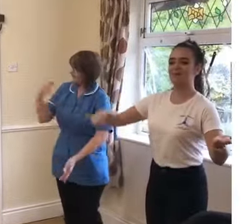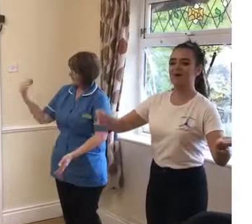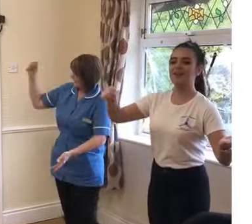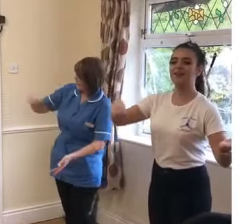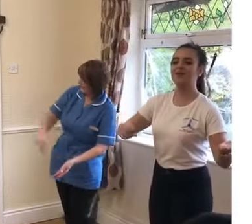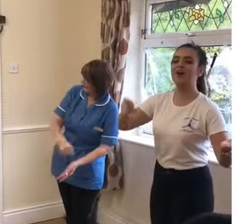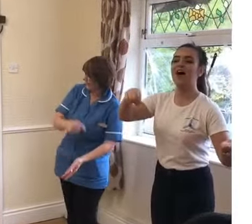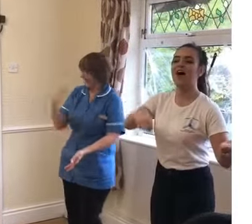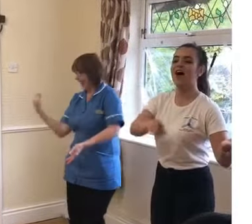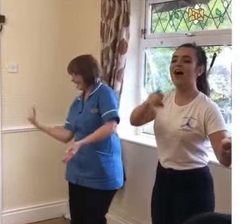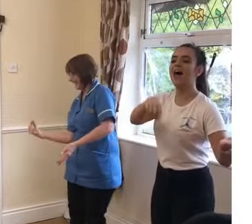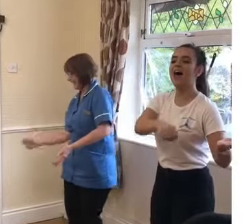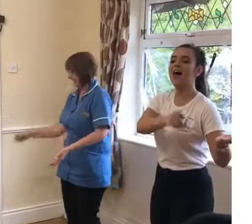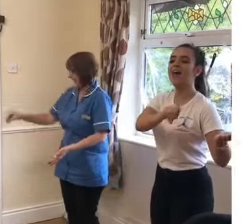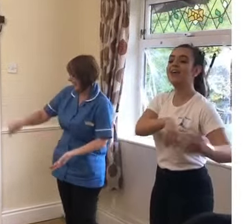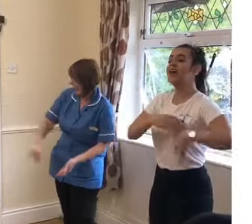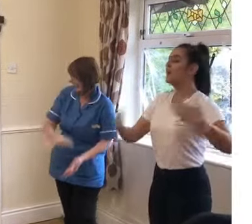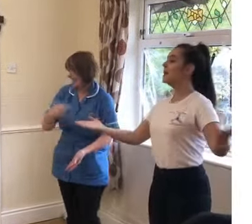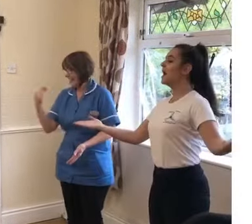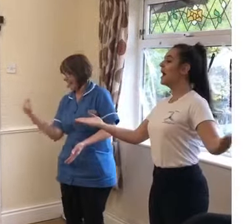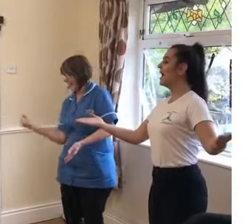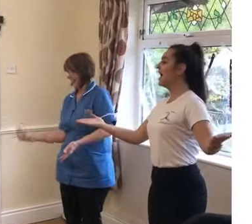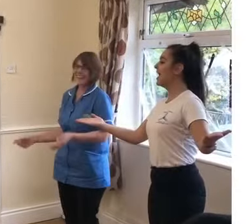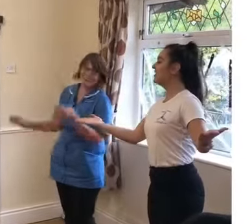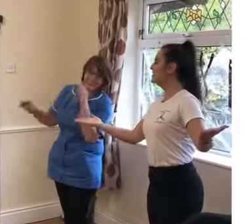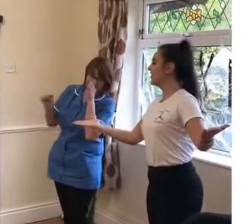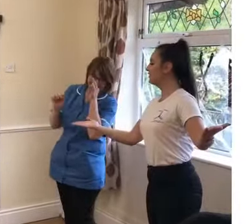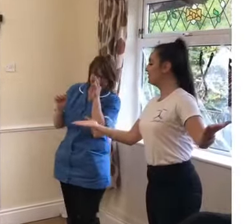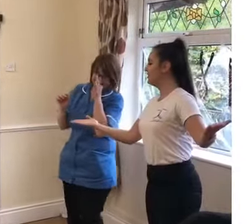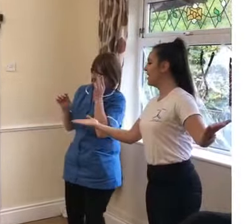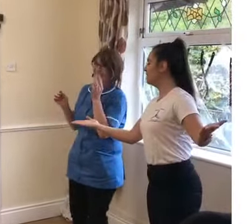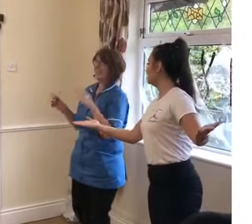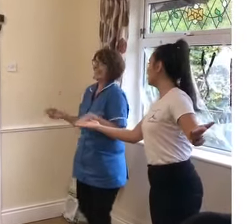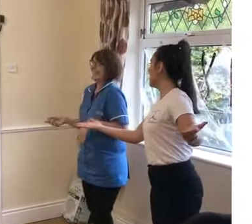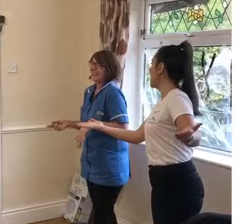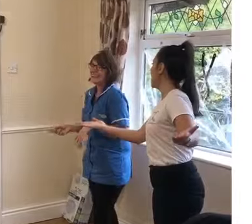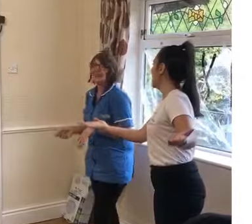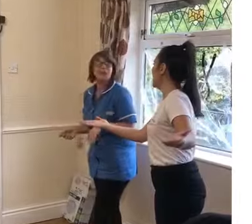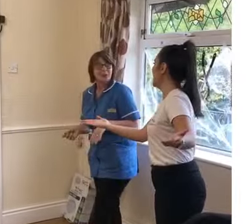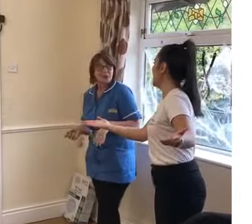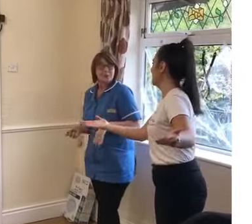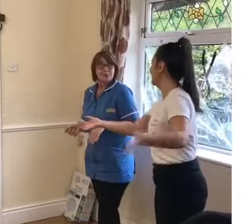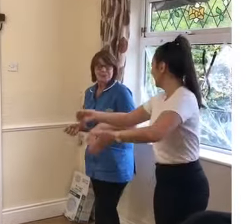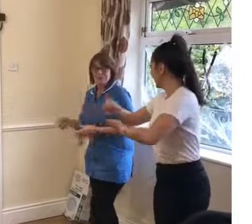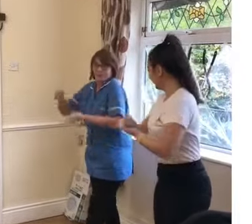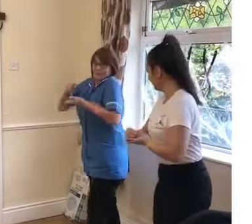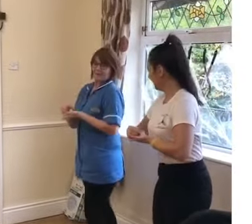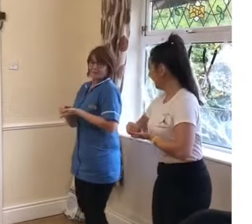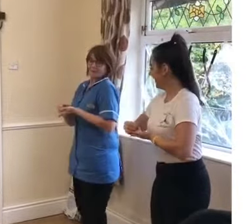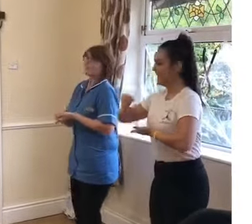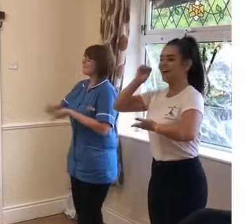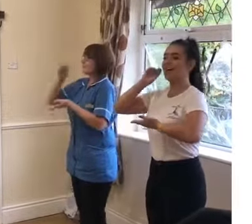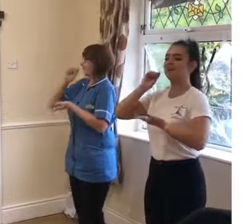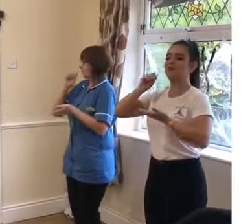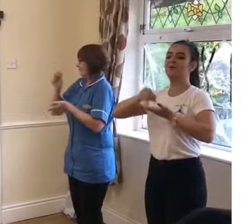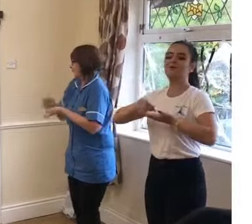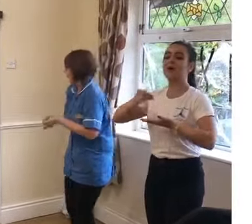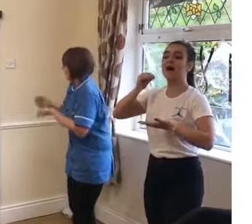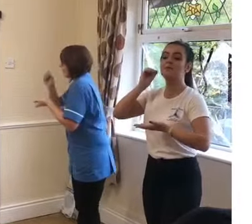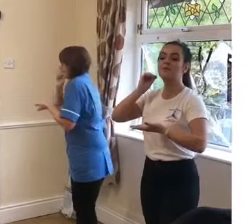pulling thread. La, a to follow so. Tea, a drink with jam and